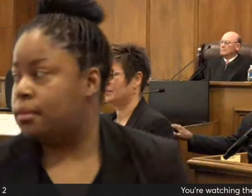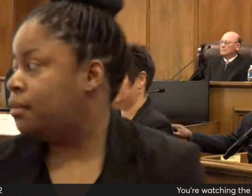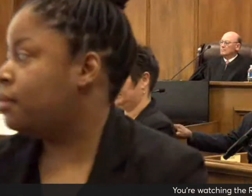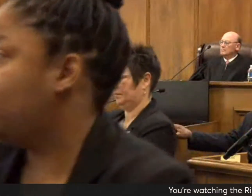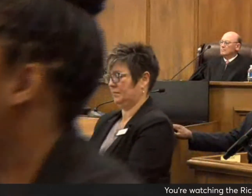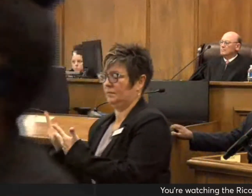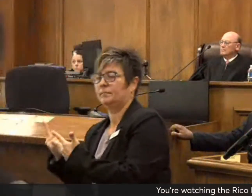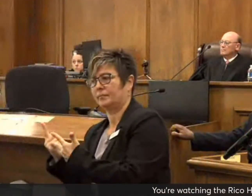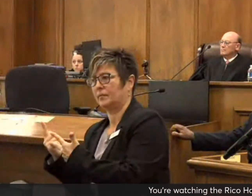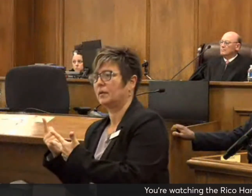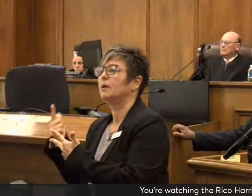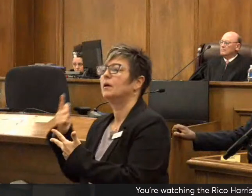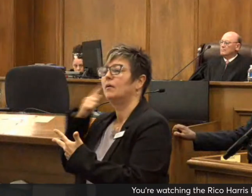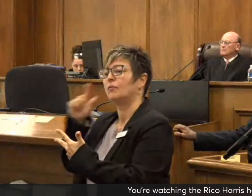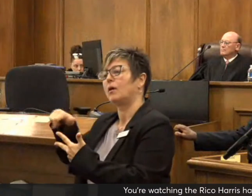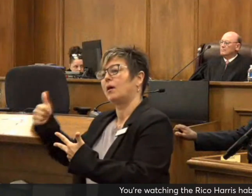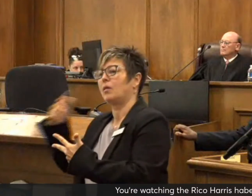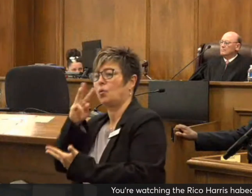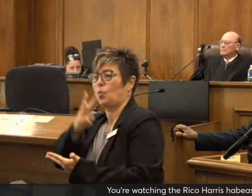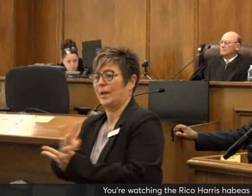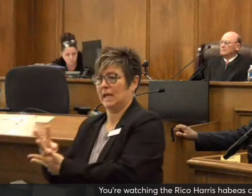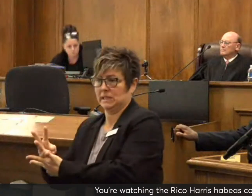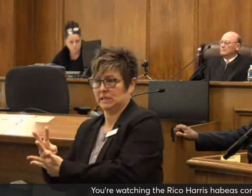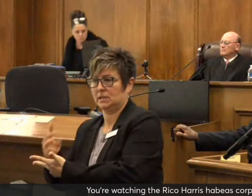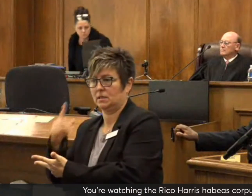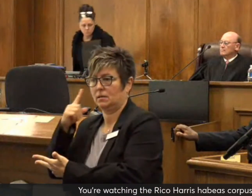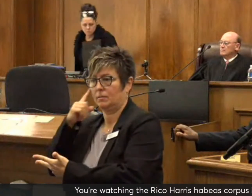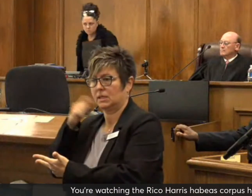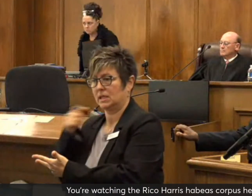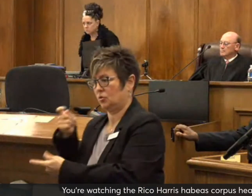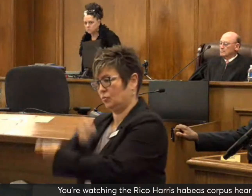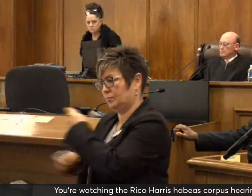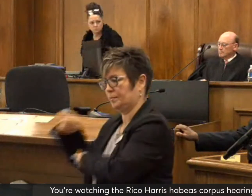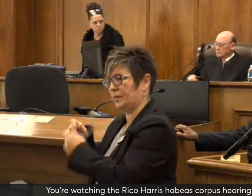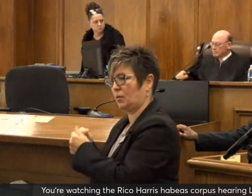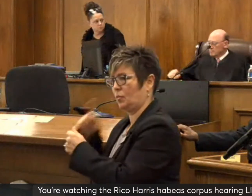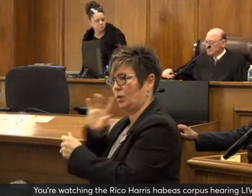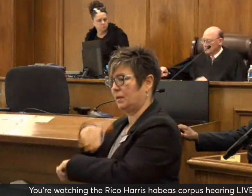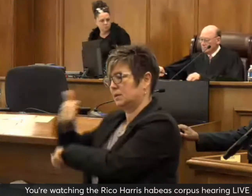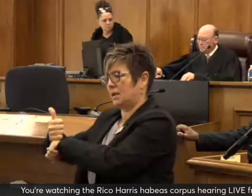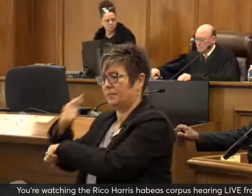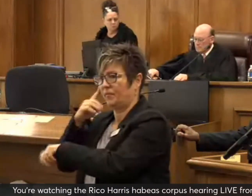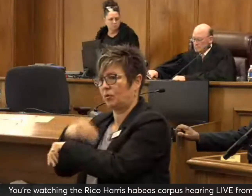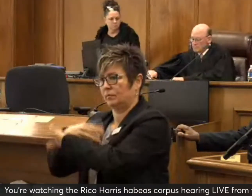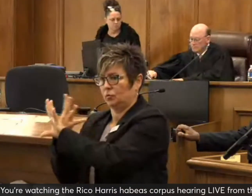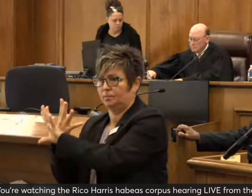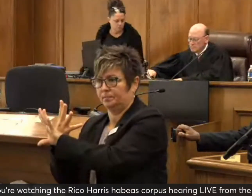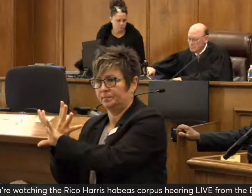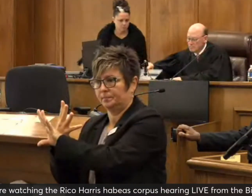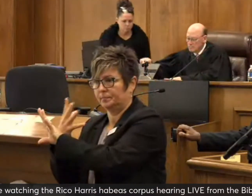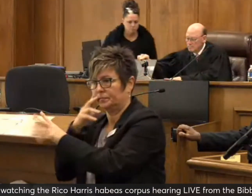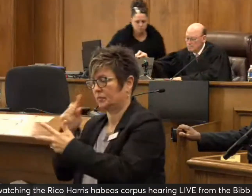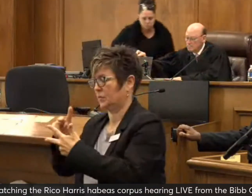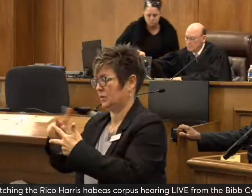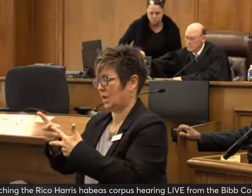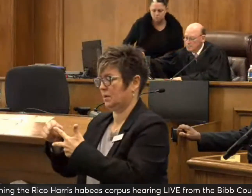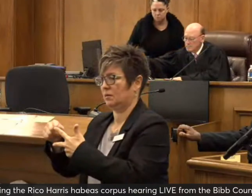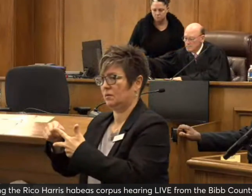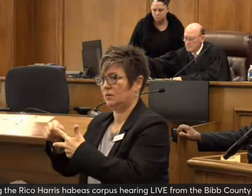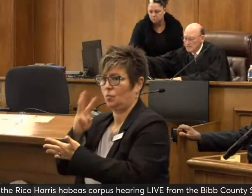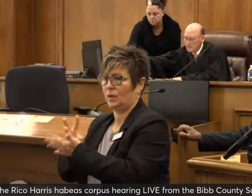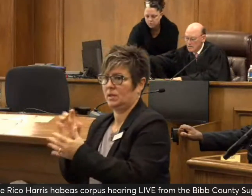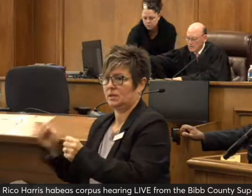up. I just need to plug into the court's system and we can take the next witness right